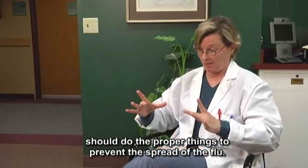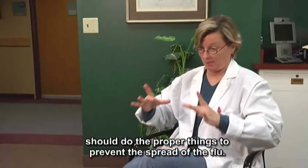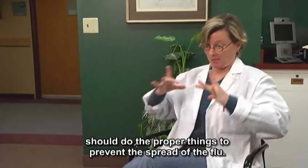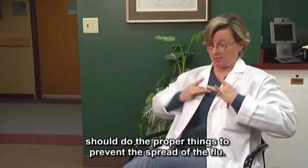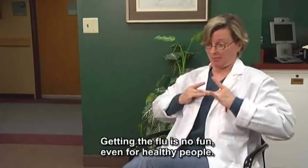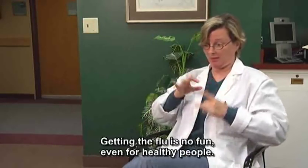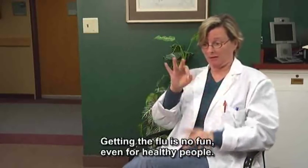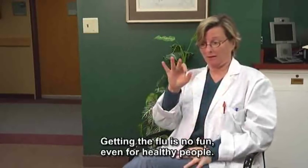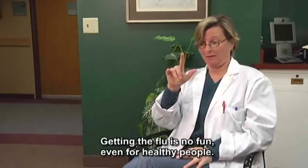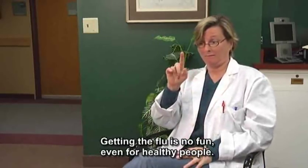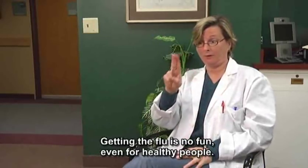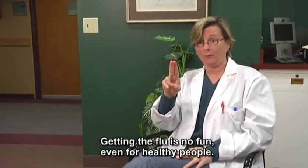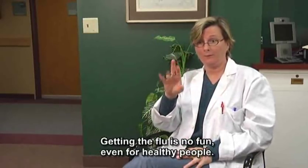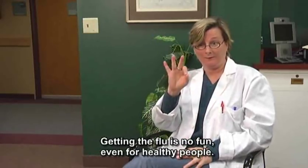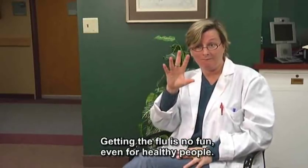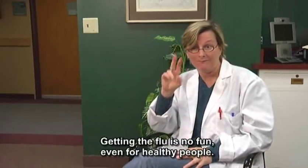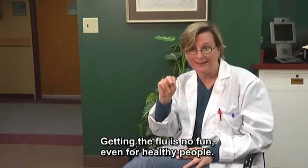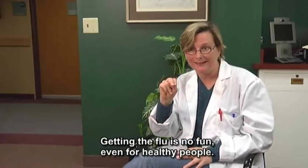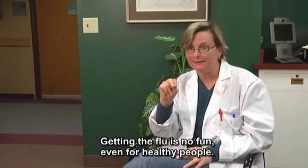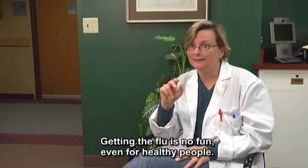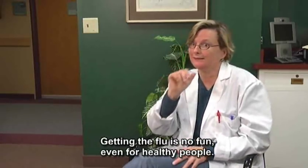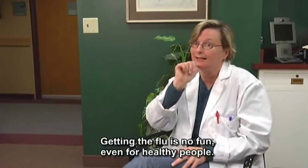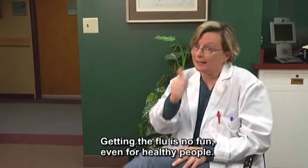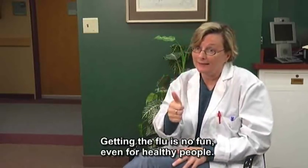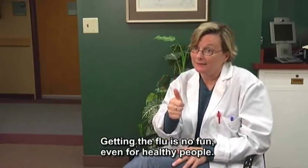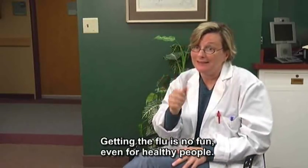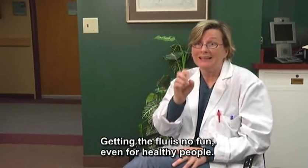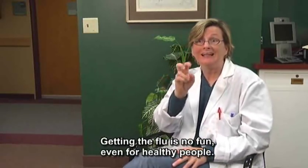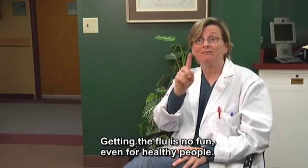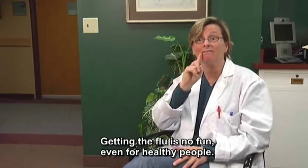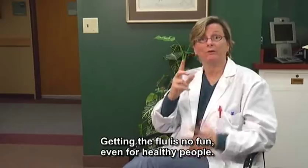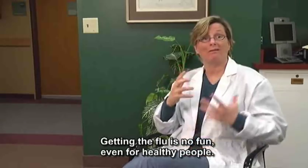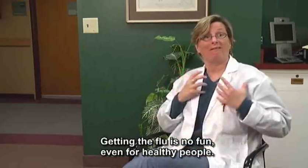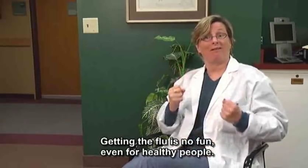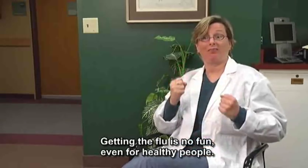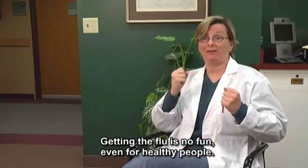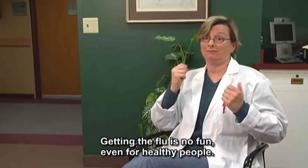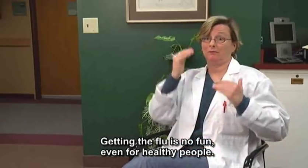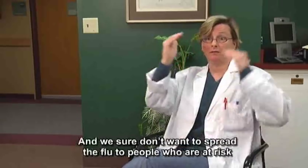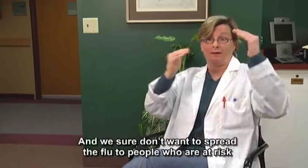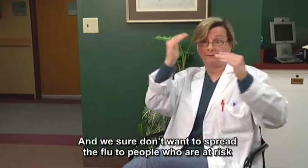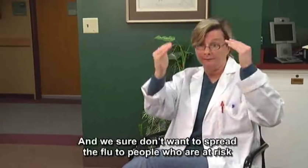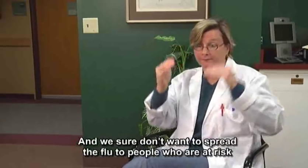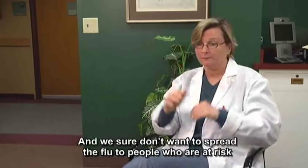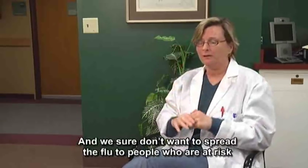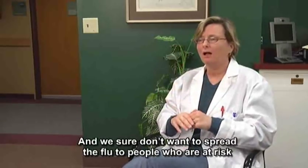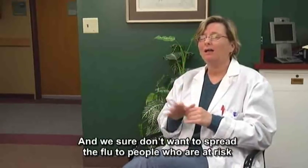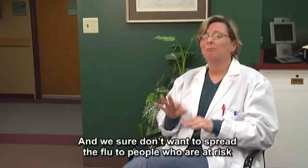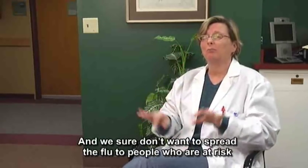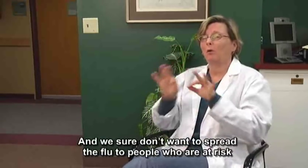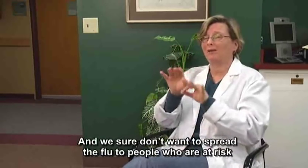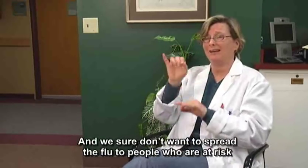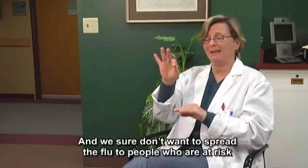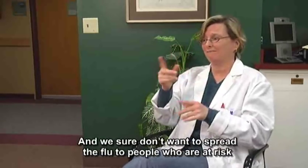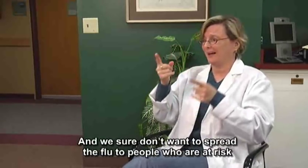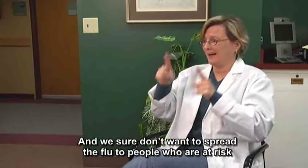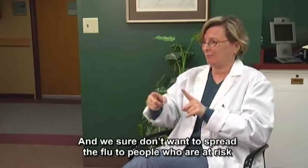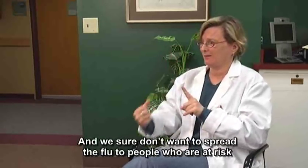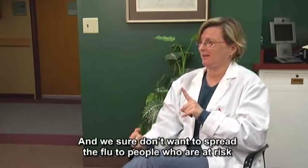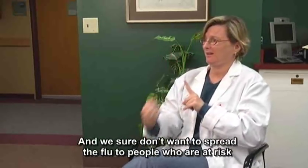getting the flu is no fun even for healthy people and we sure don't want to spread the flu to people who are at risk